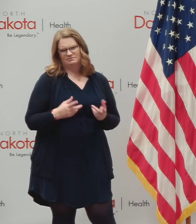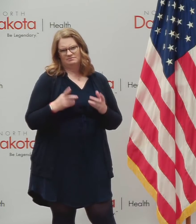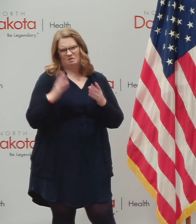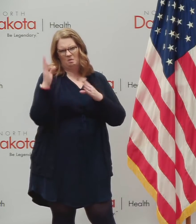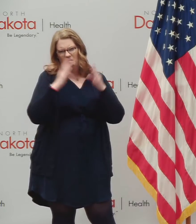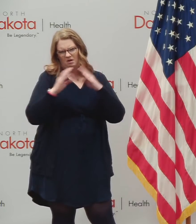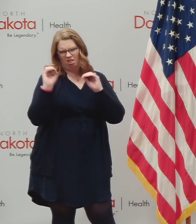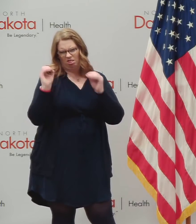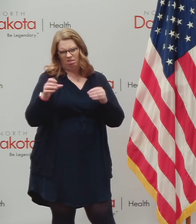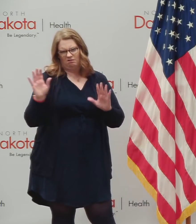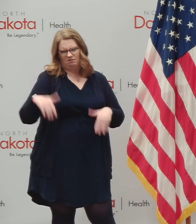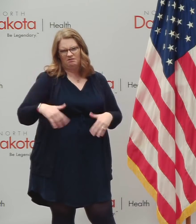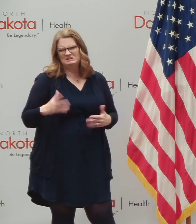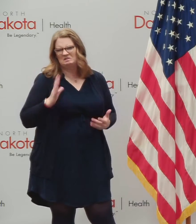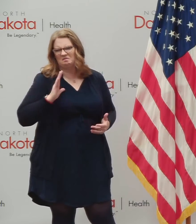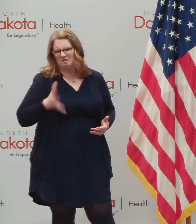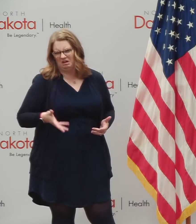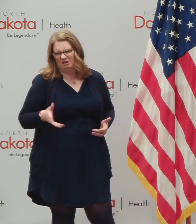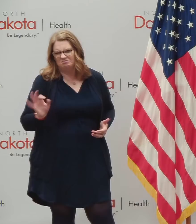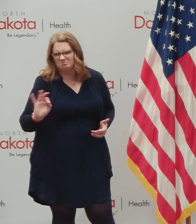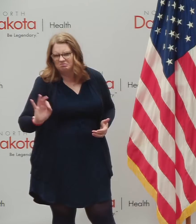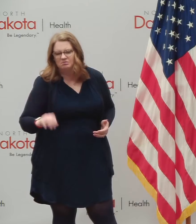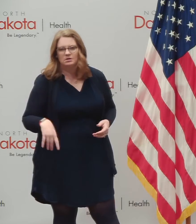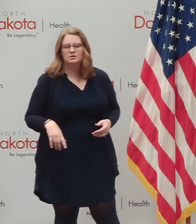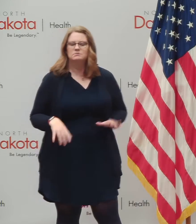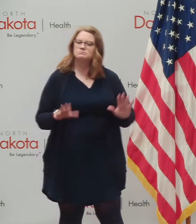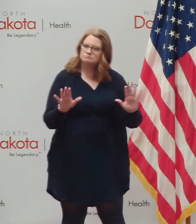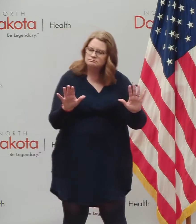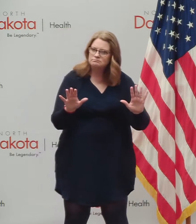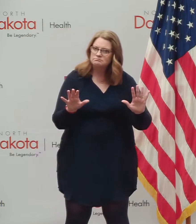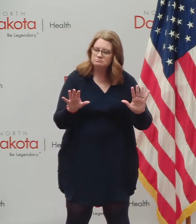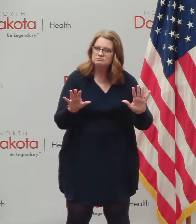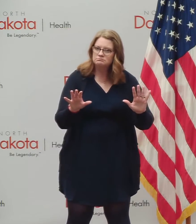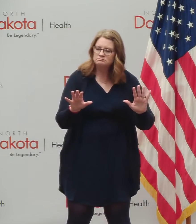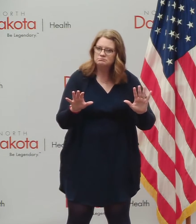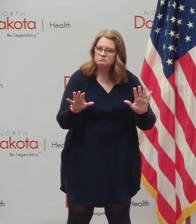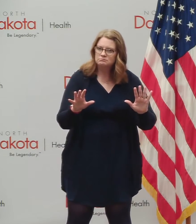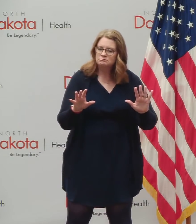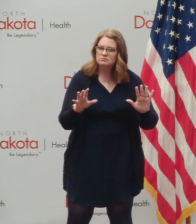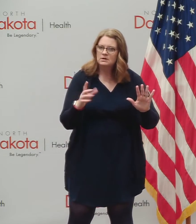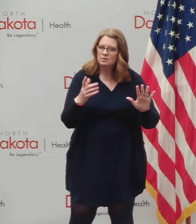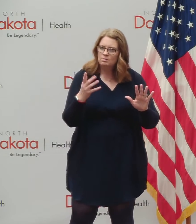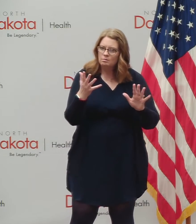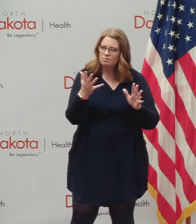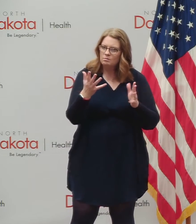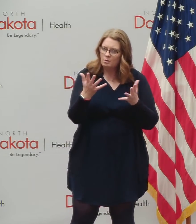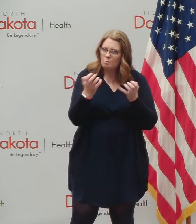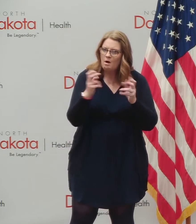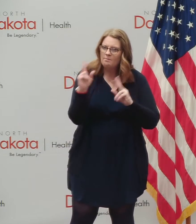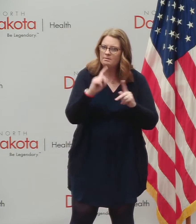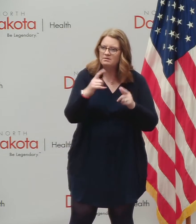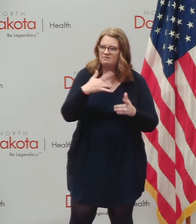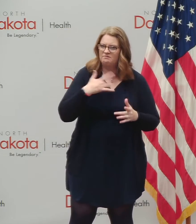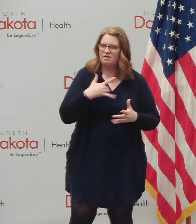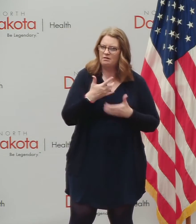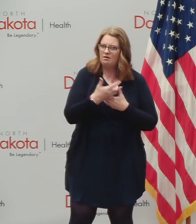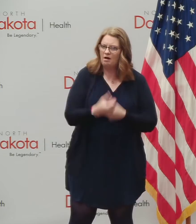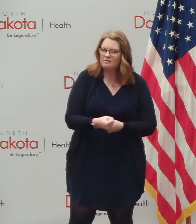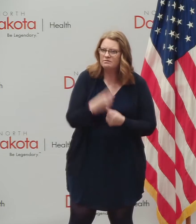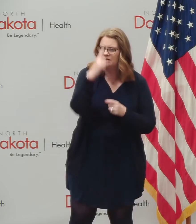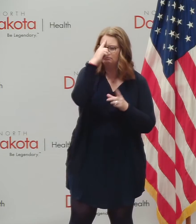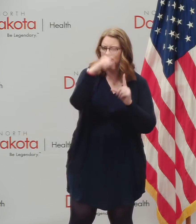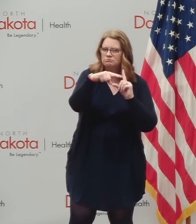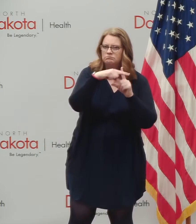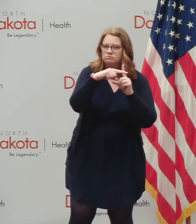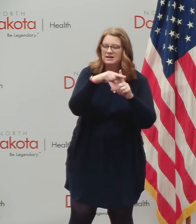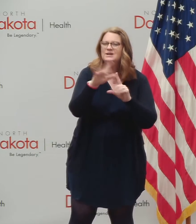about. And while we want everyone to have the optimism and the confidence that we can get through it, we also need to have a seriousness around